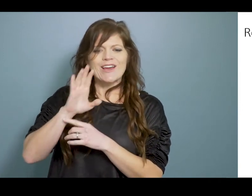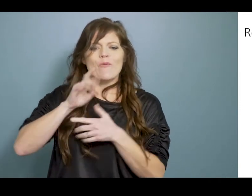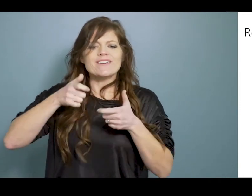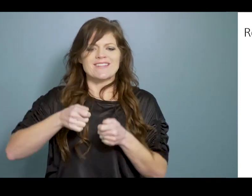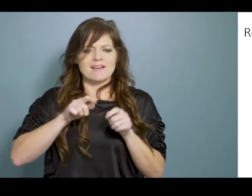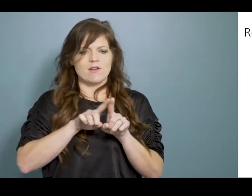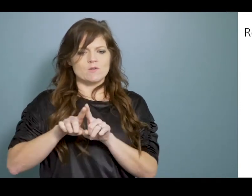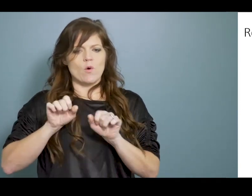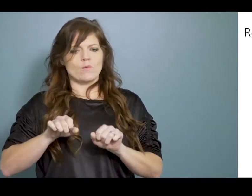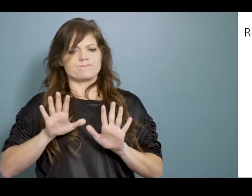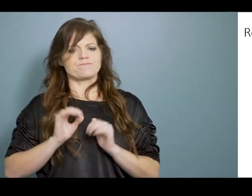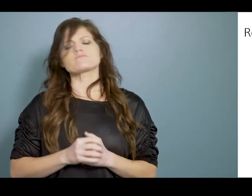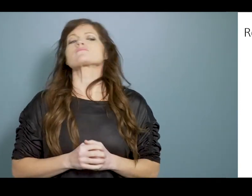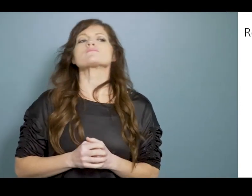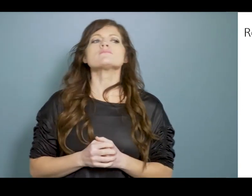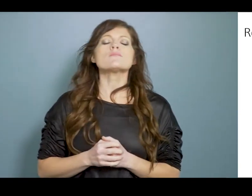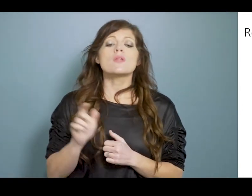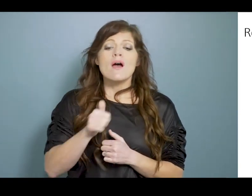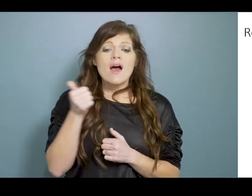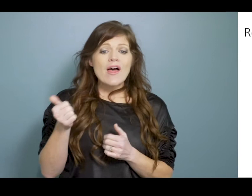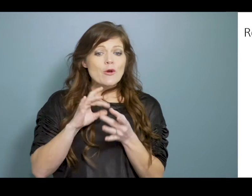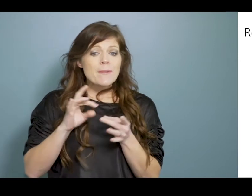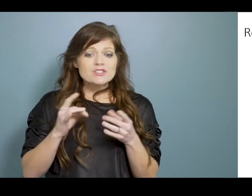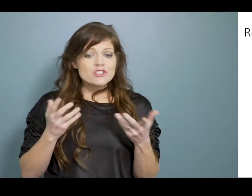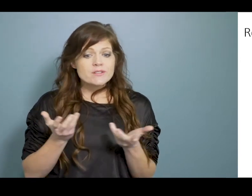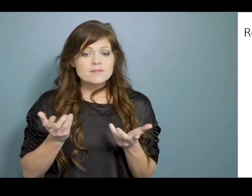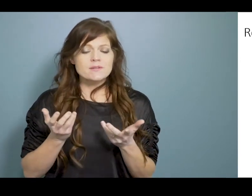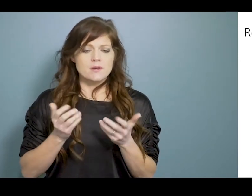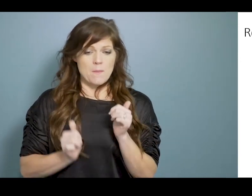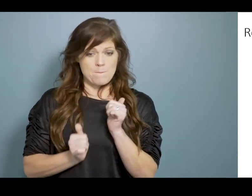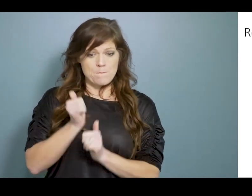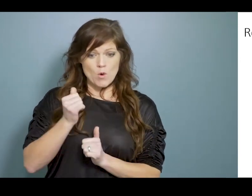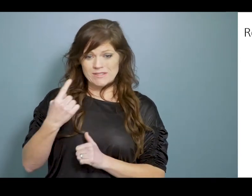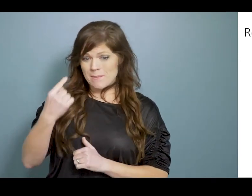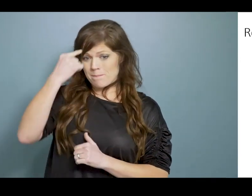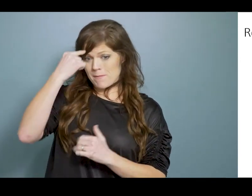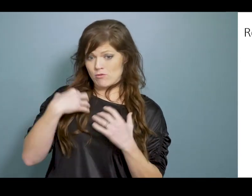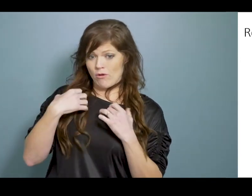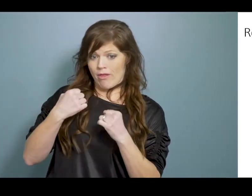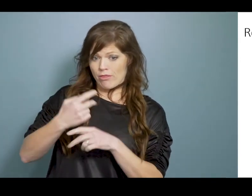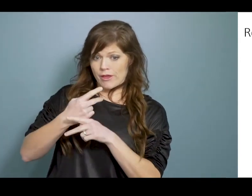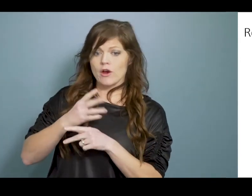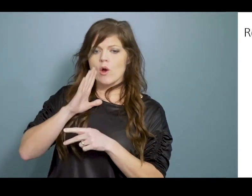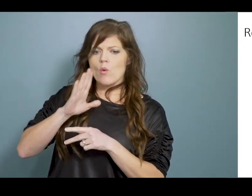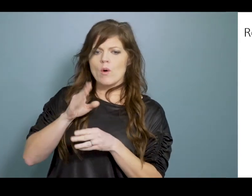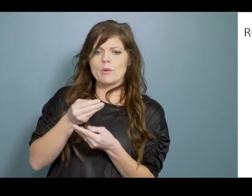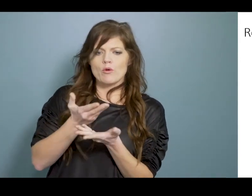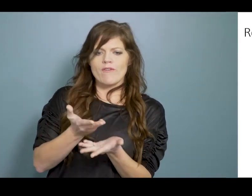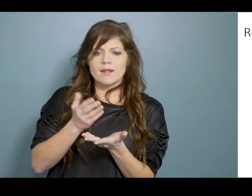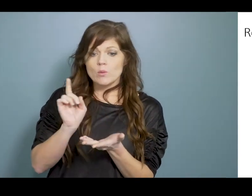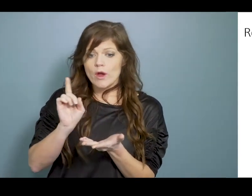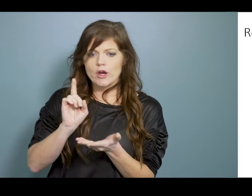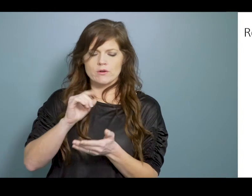And then the other thing I just wanted to mention is that most mental health care is provided in primary and urgent